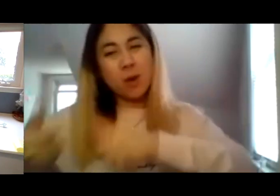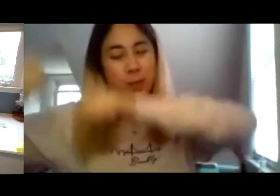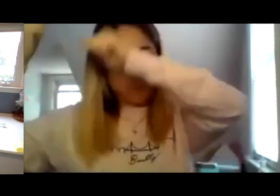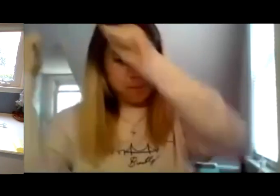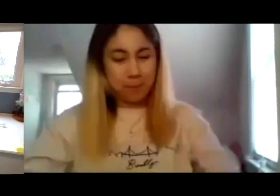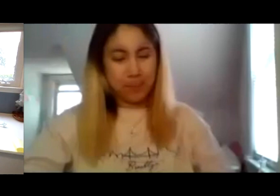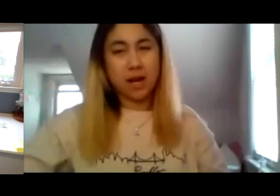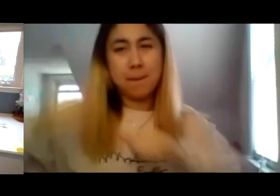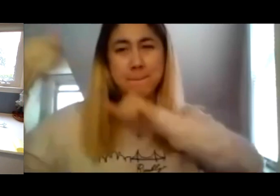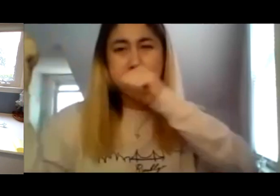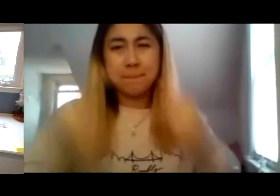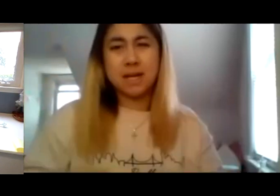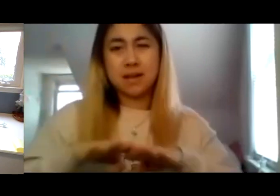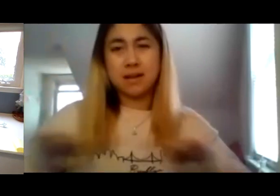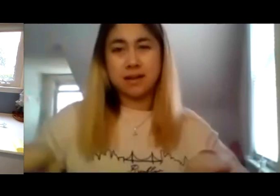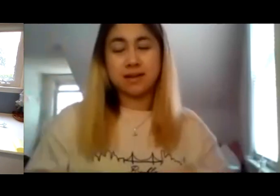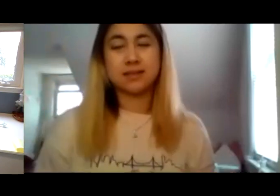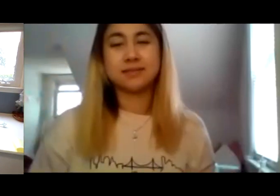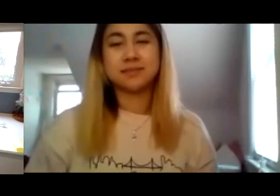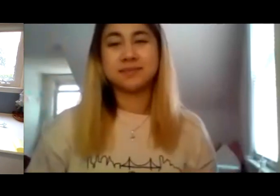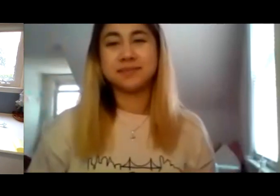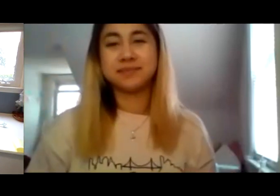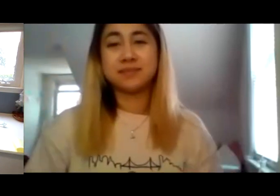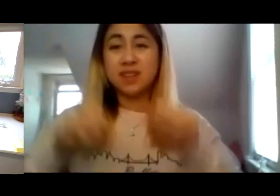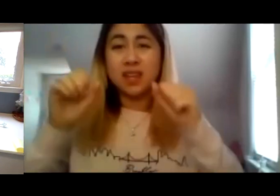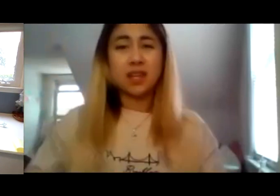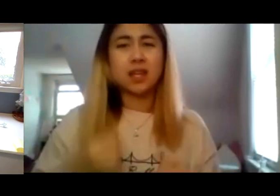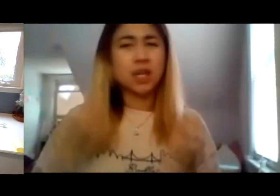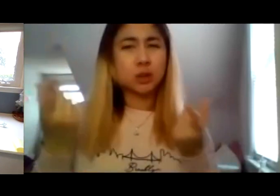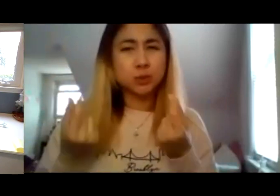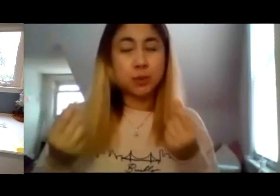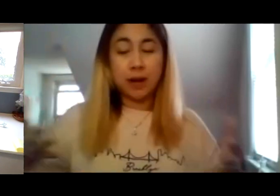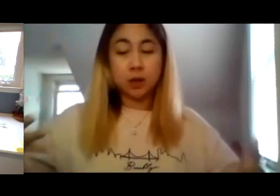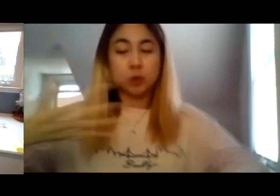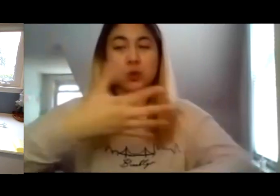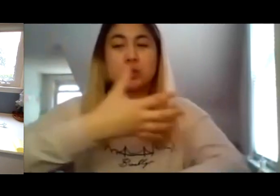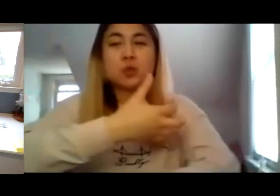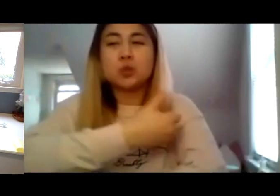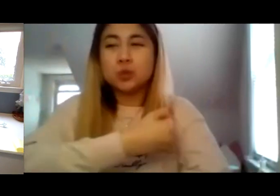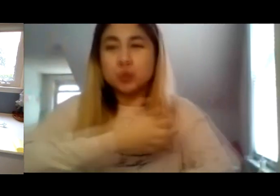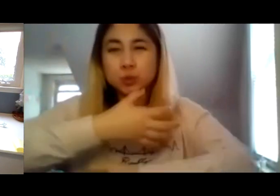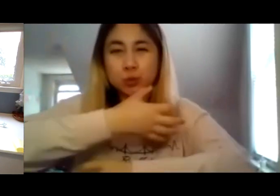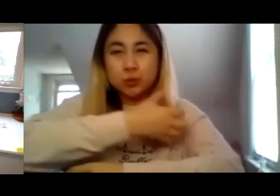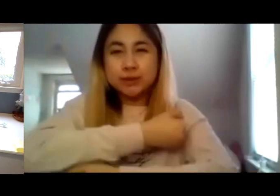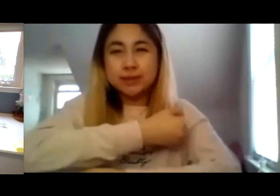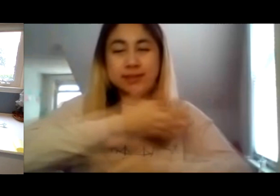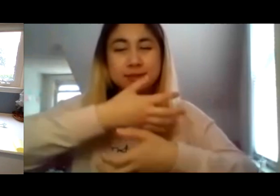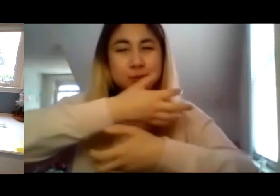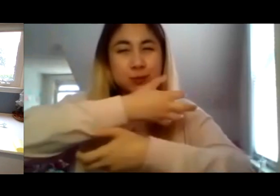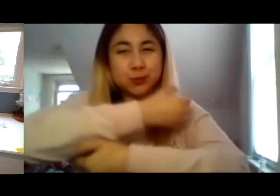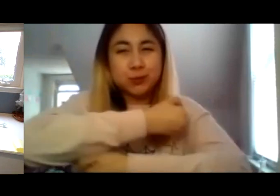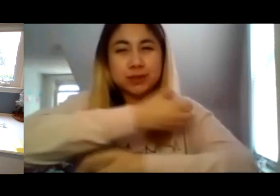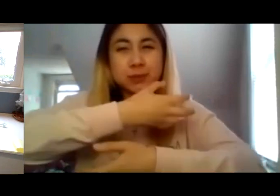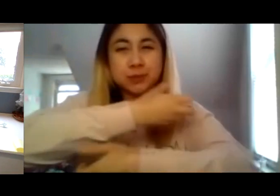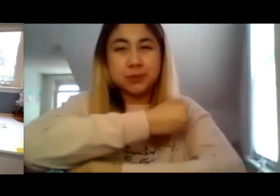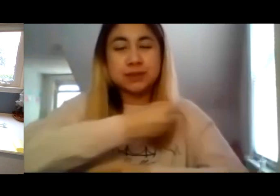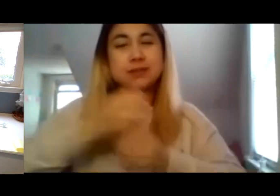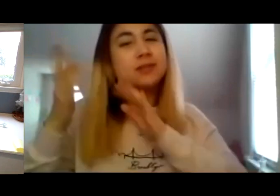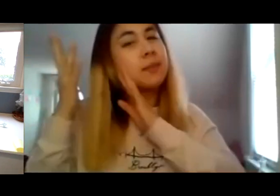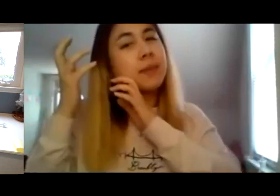pillows. Okay? We can also squeeze our pillows. Squeeze our